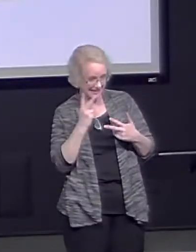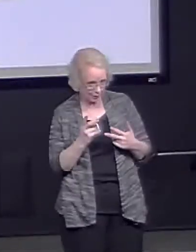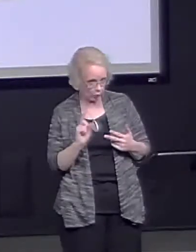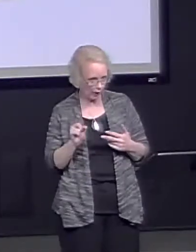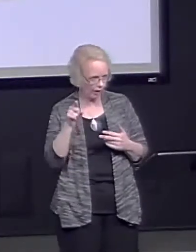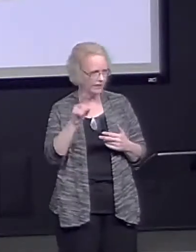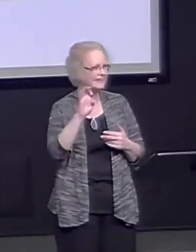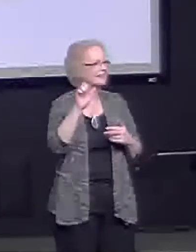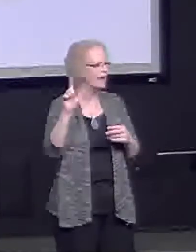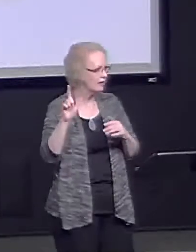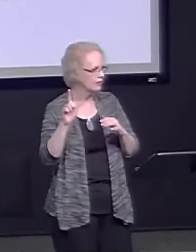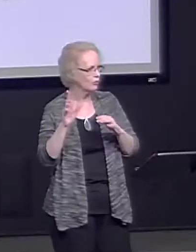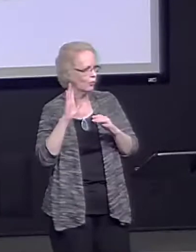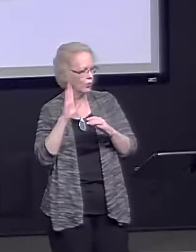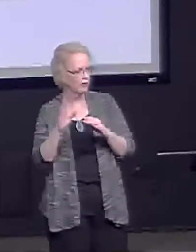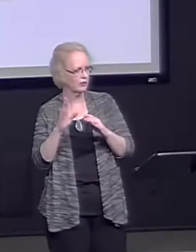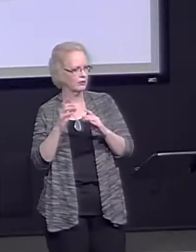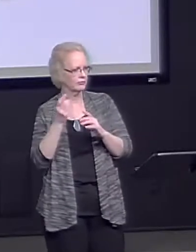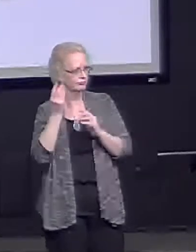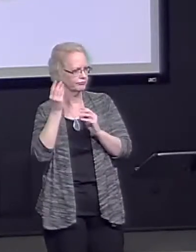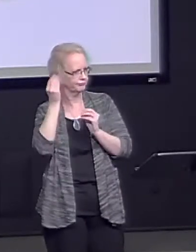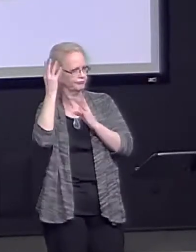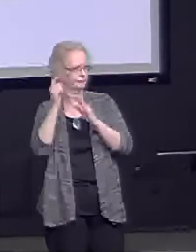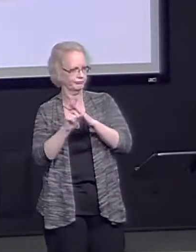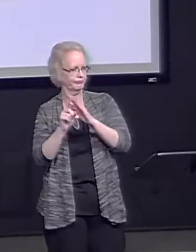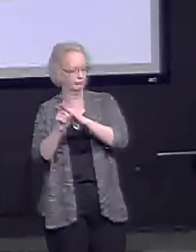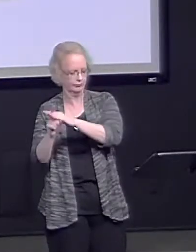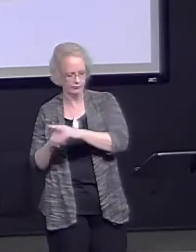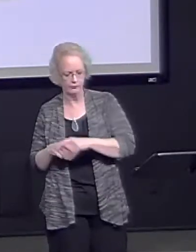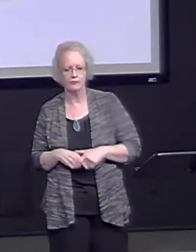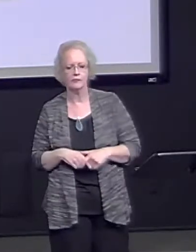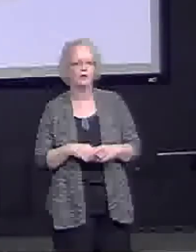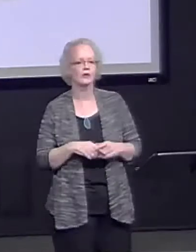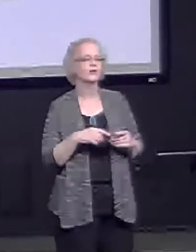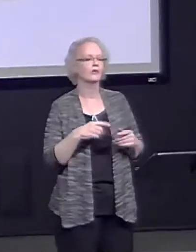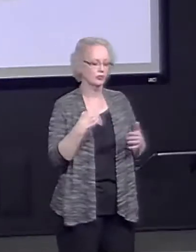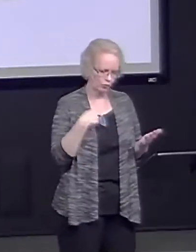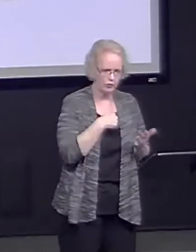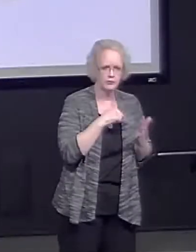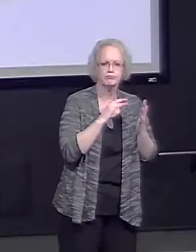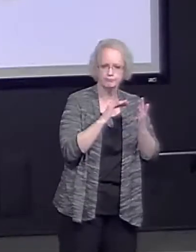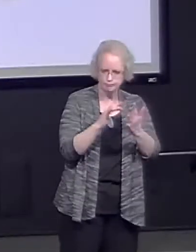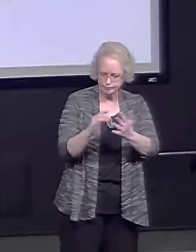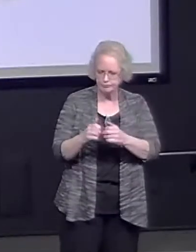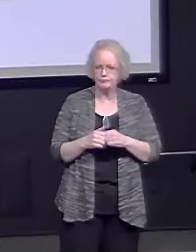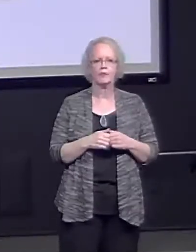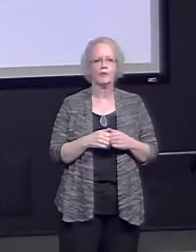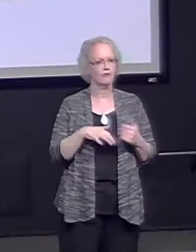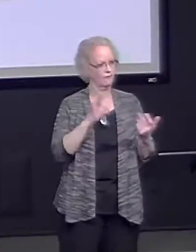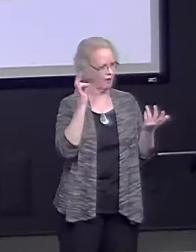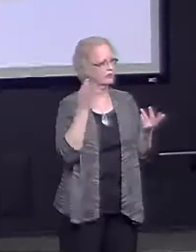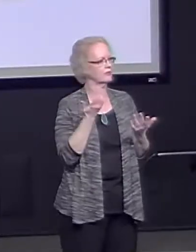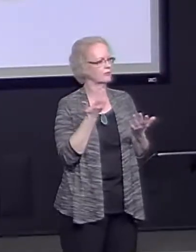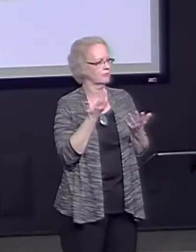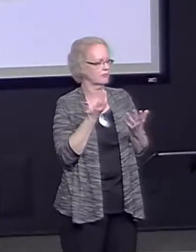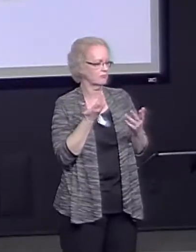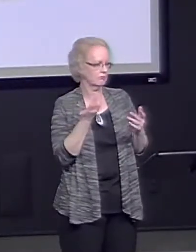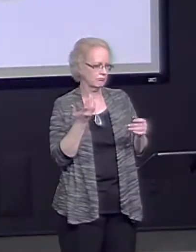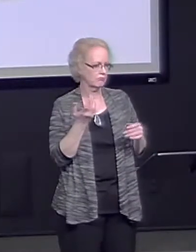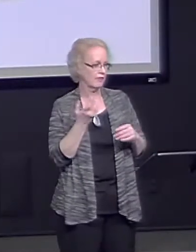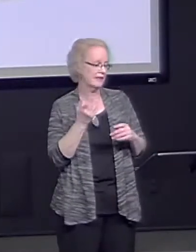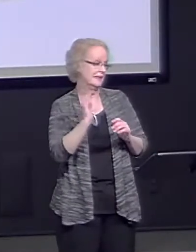project. So neuroanatomical tracers are kind of fairly straightforward to handle, but it's a lot of work